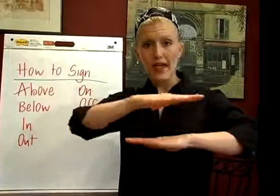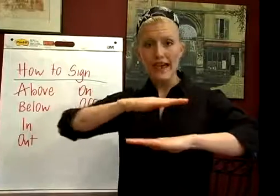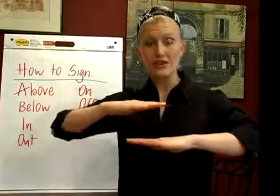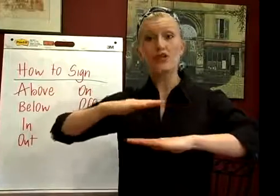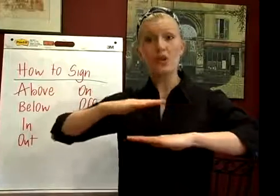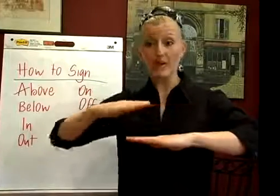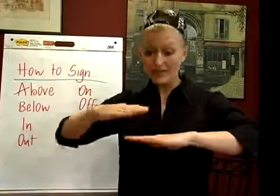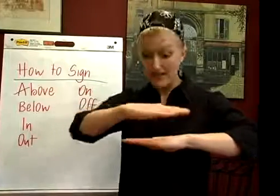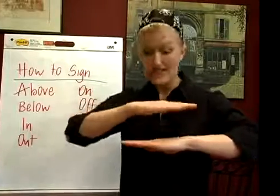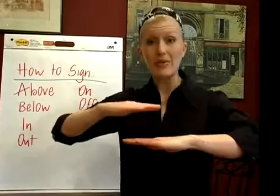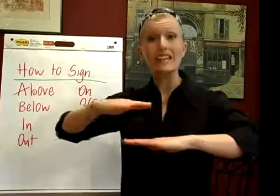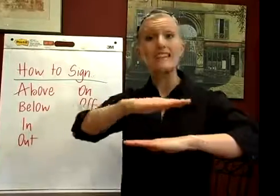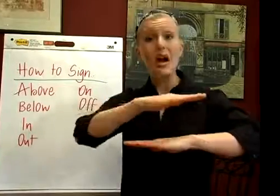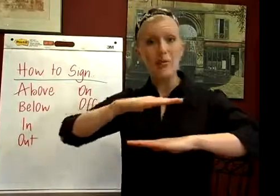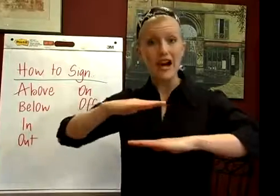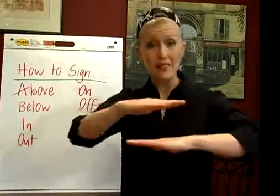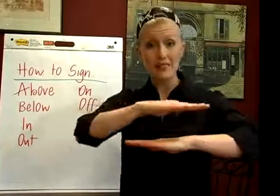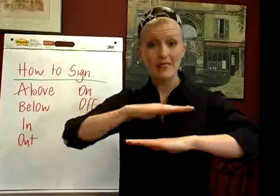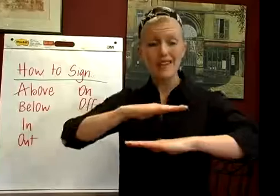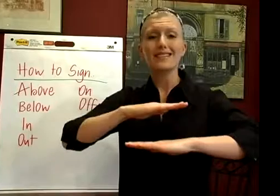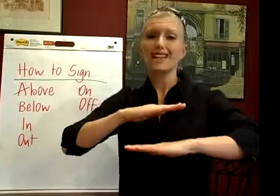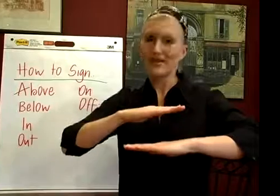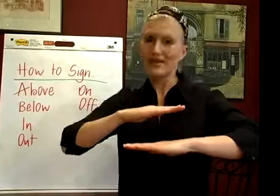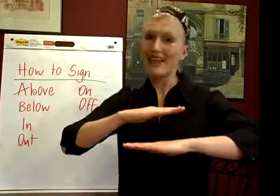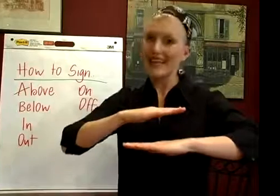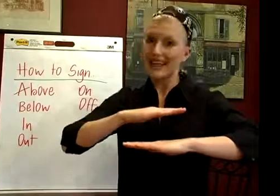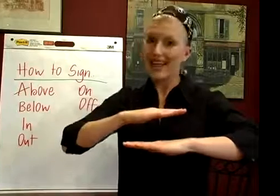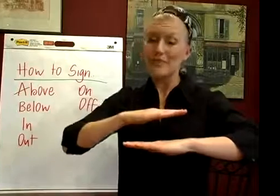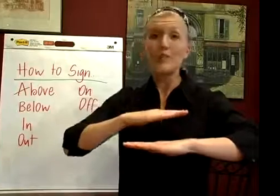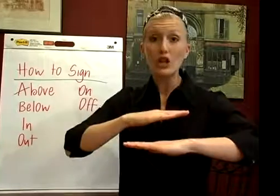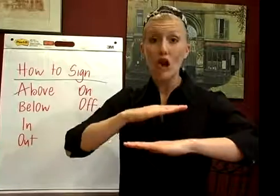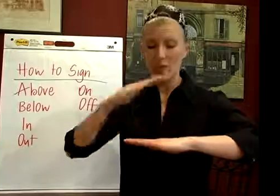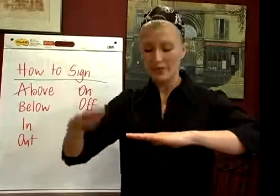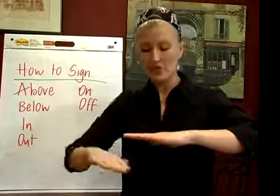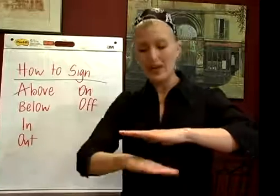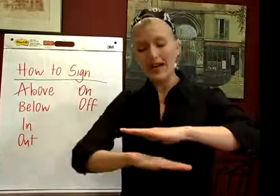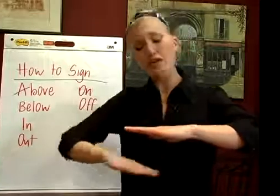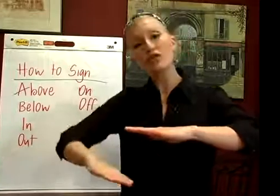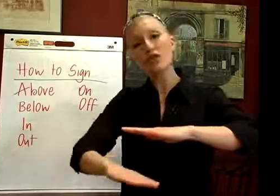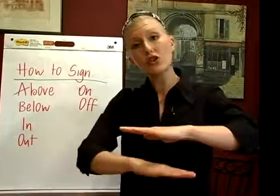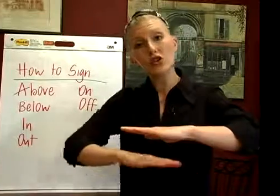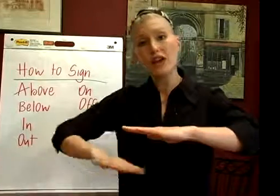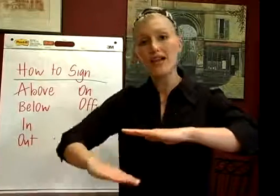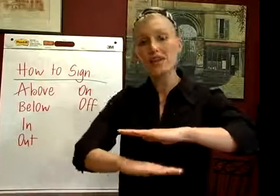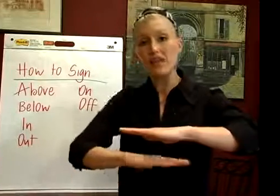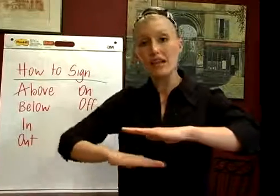hand to show that something is above. Same as then again below. You can either circle your hand underneath